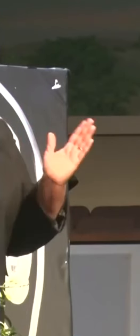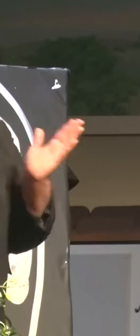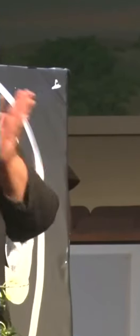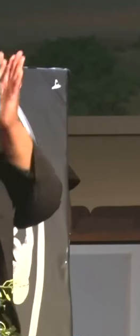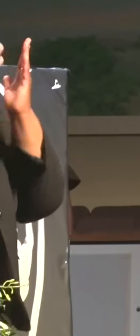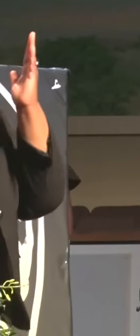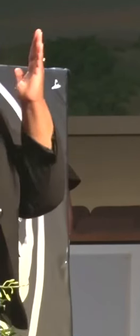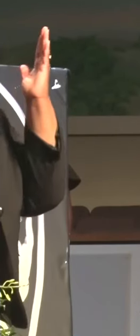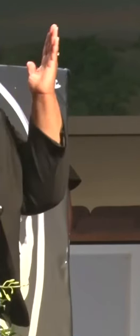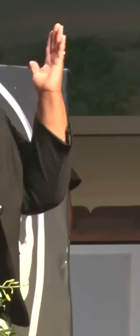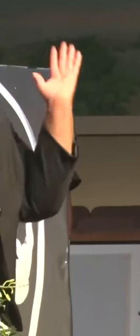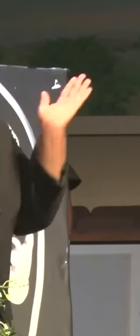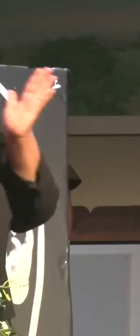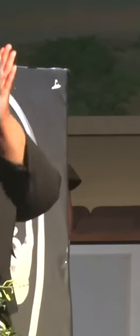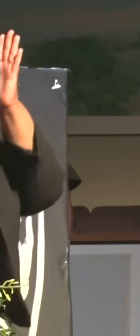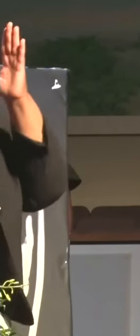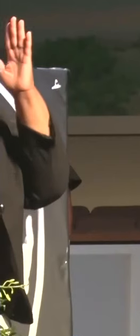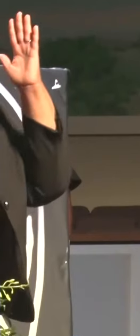praise.